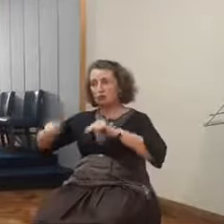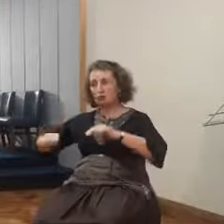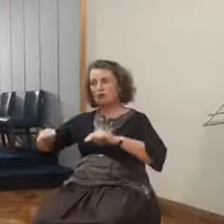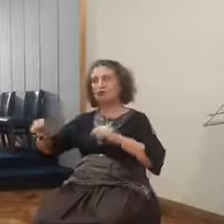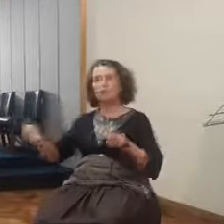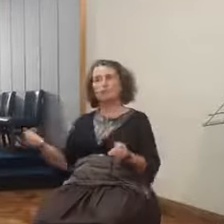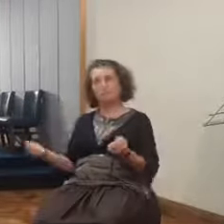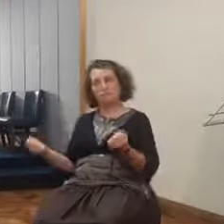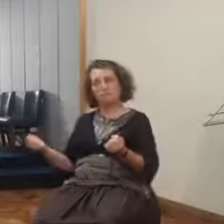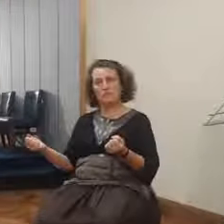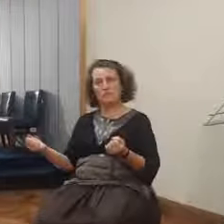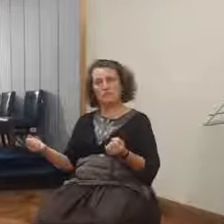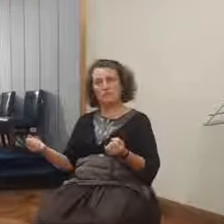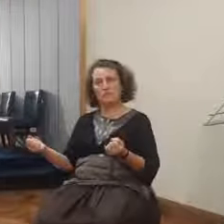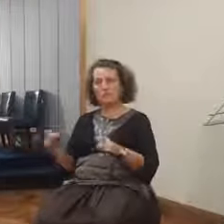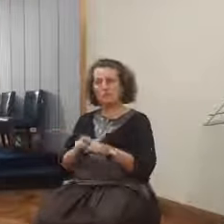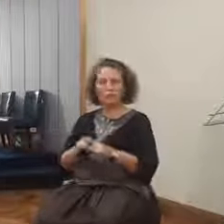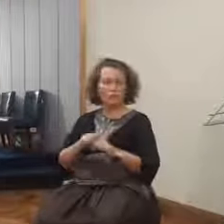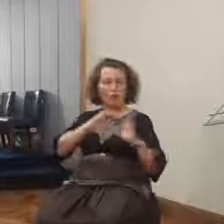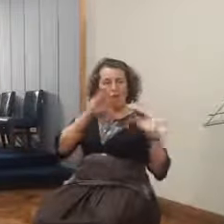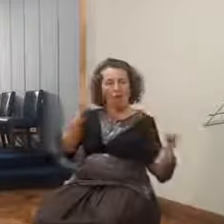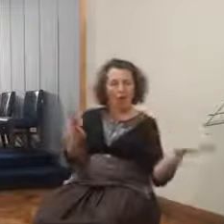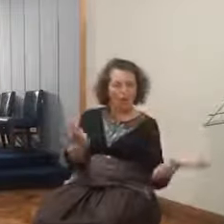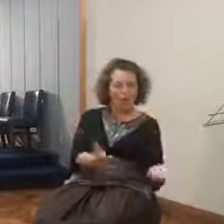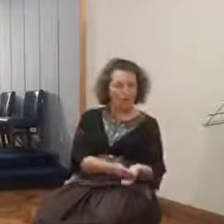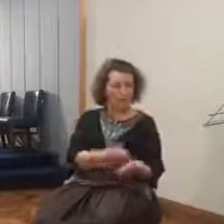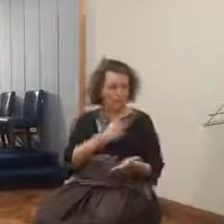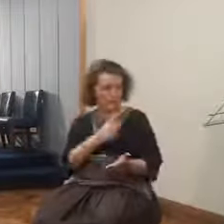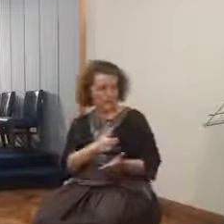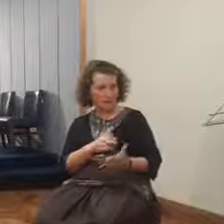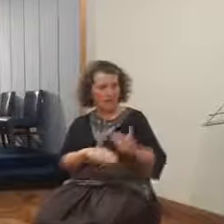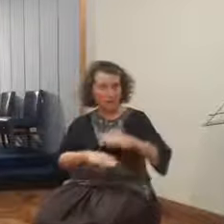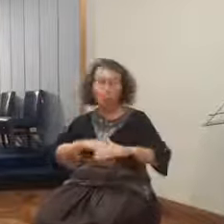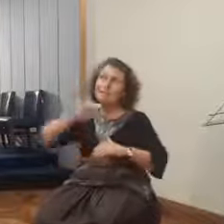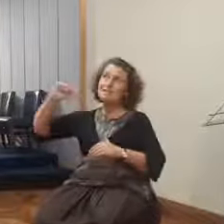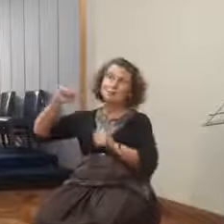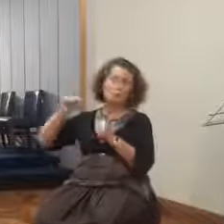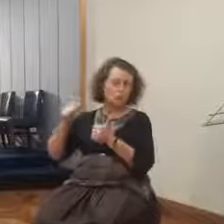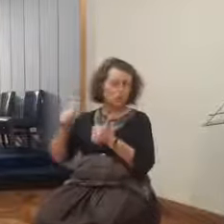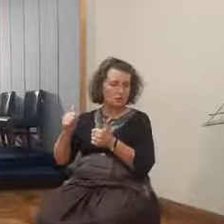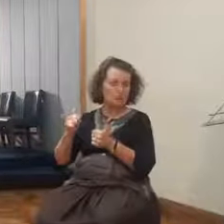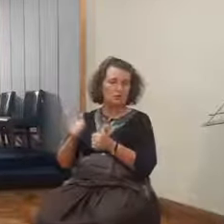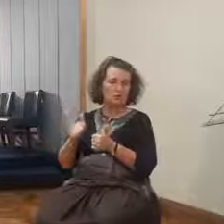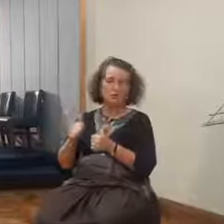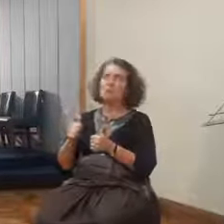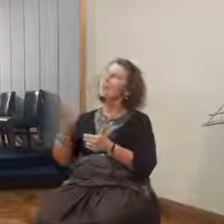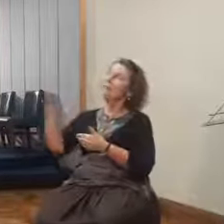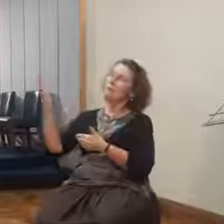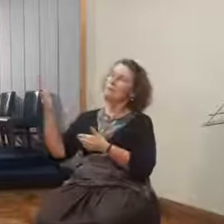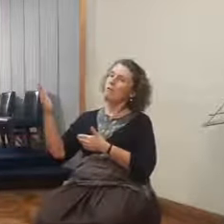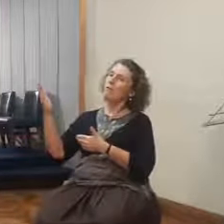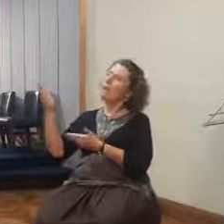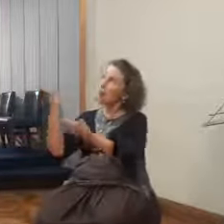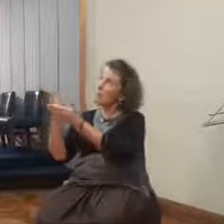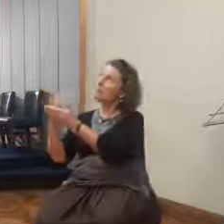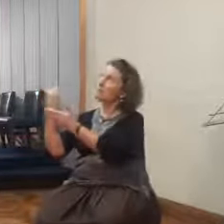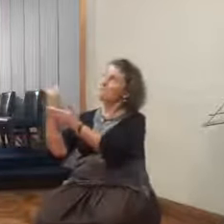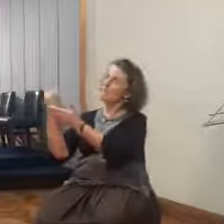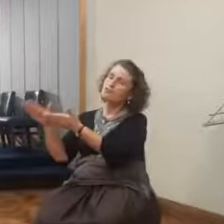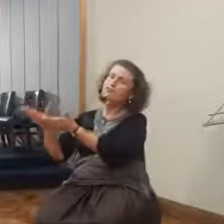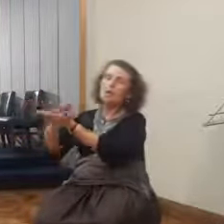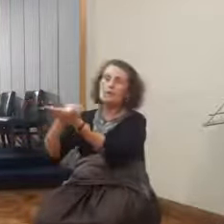full of the goodness of the Lord. He loves righteousness. He is righteous.